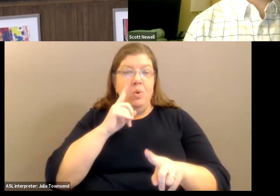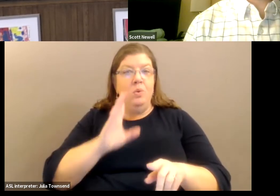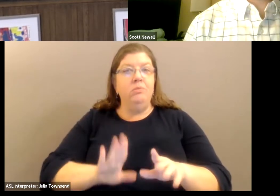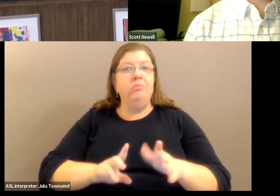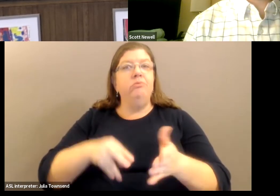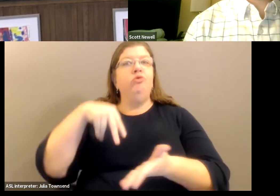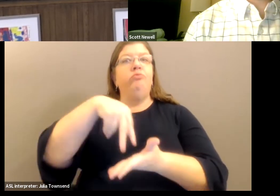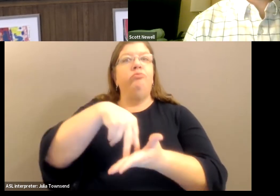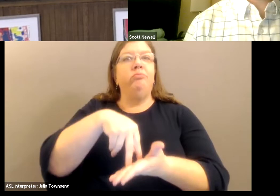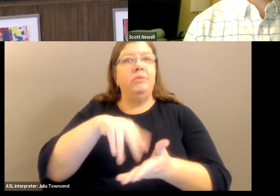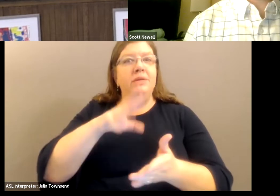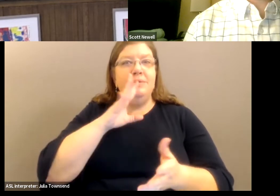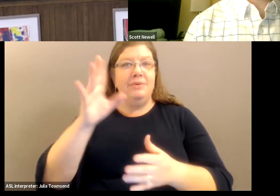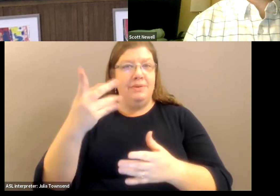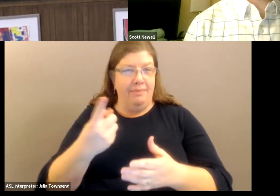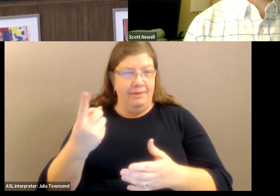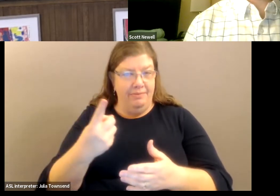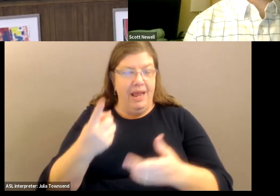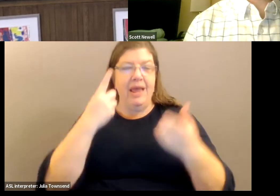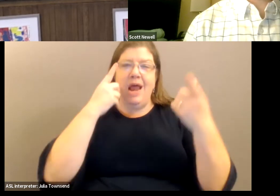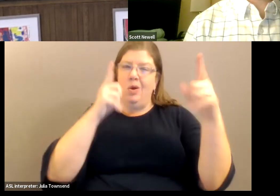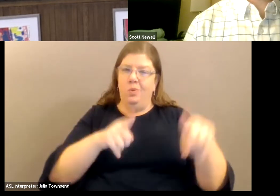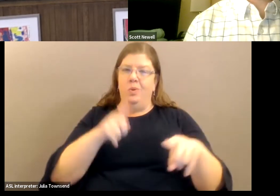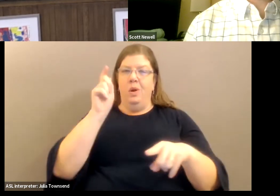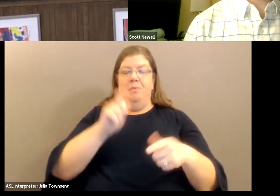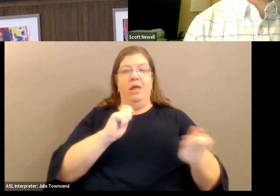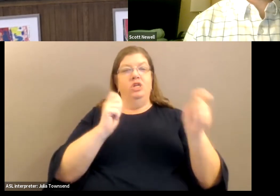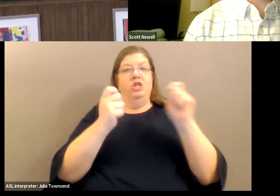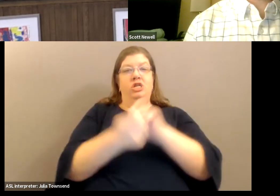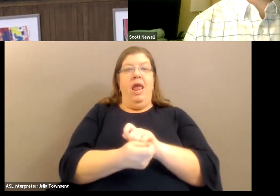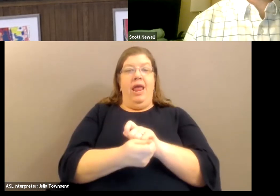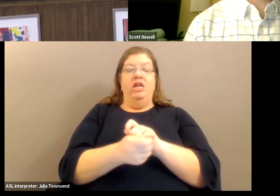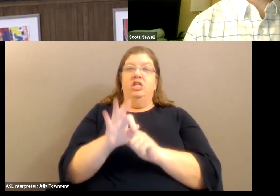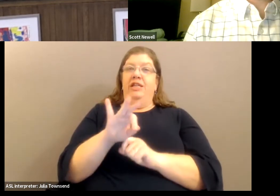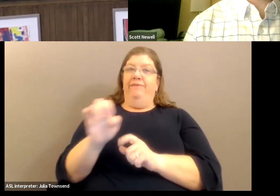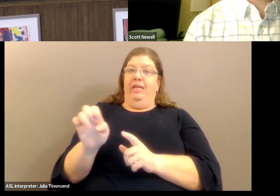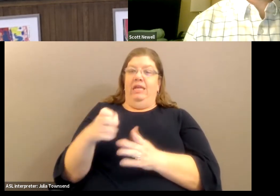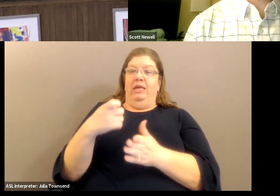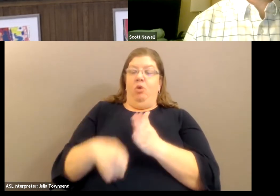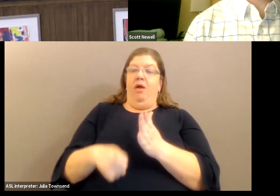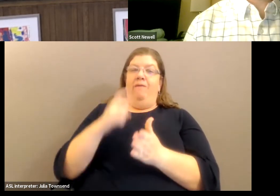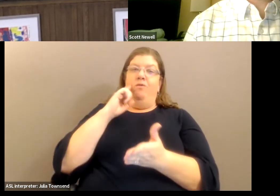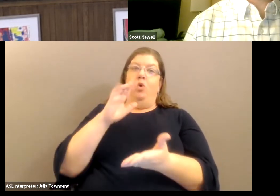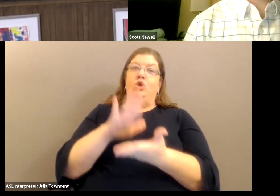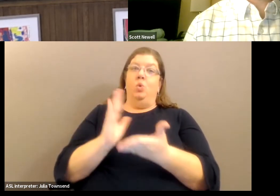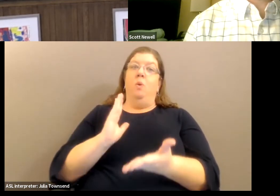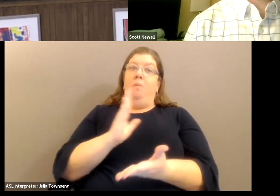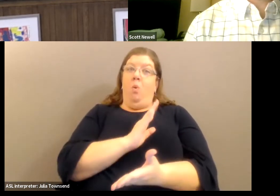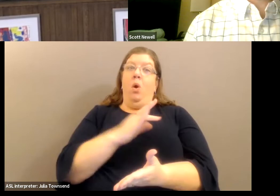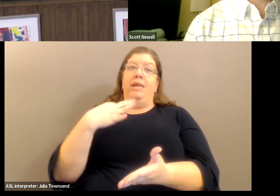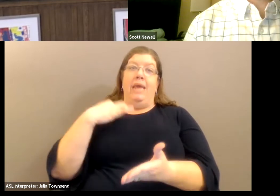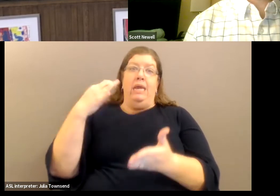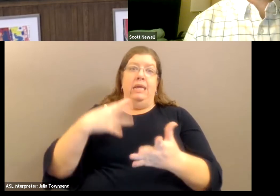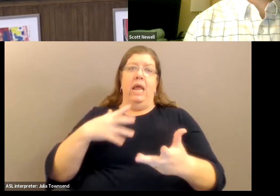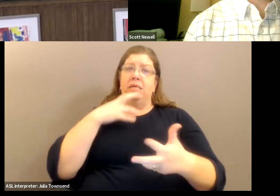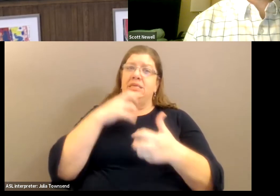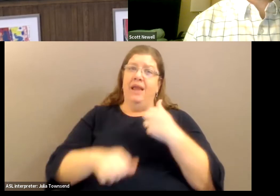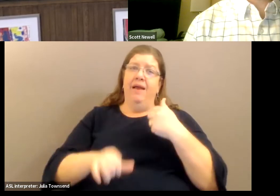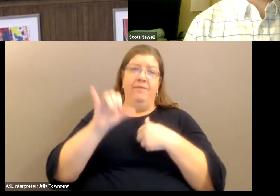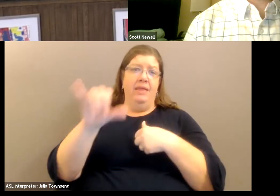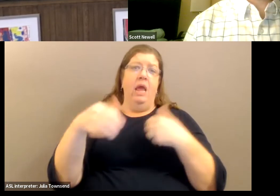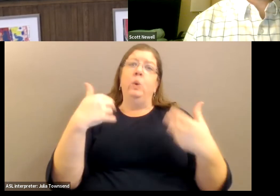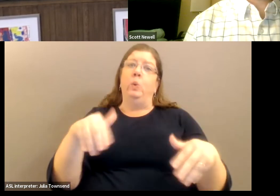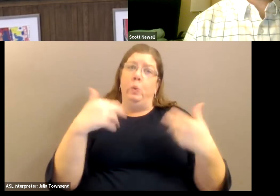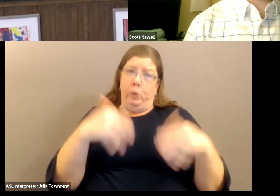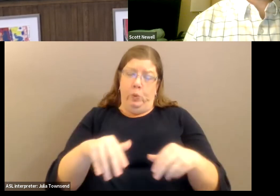forward. And I agree, we certainly must change the fee process for school board candidates. It's tough. I